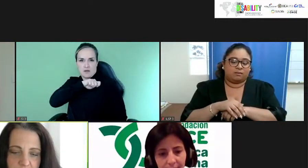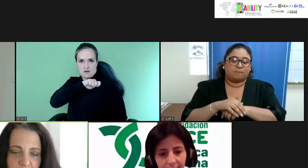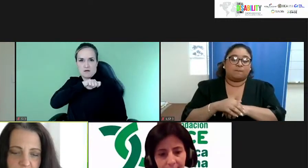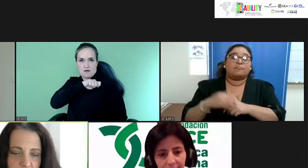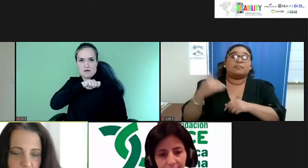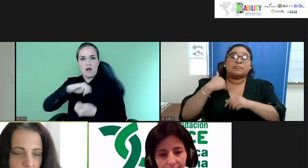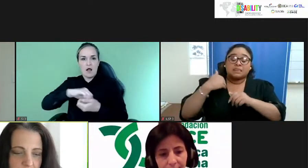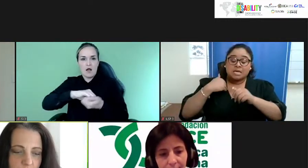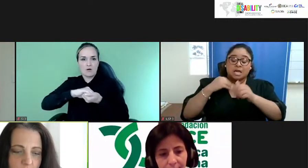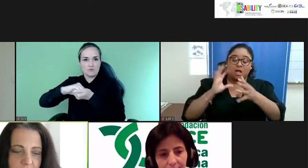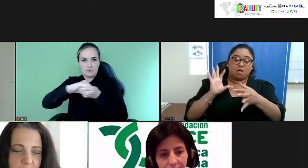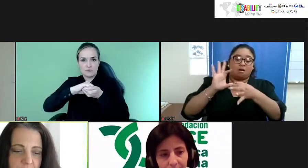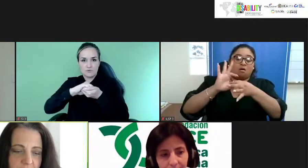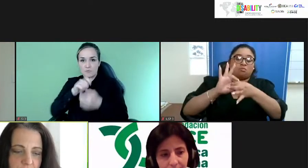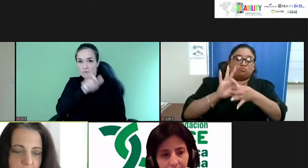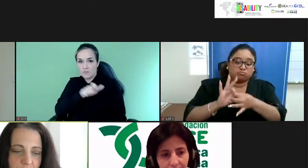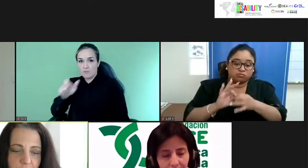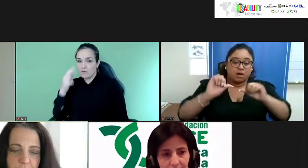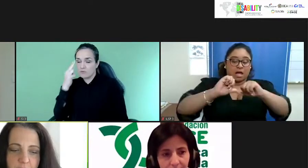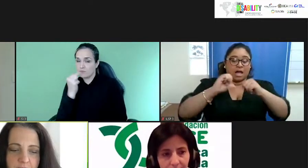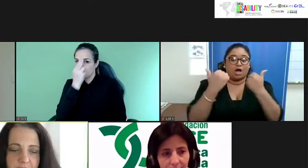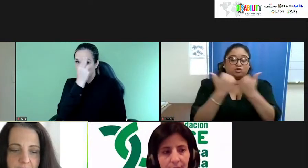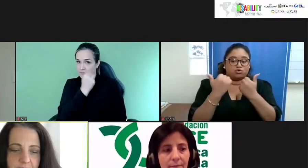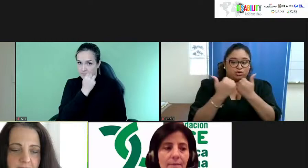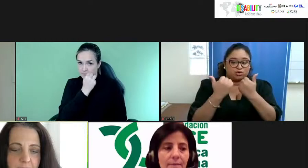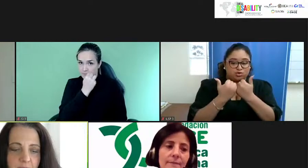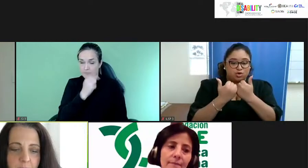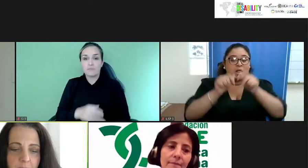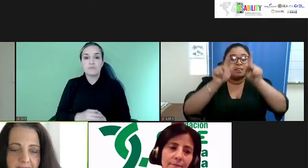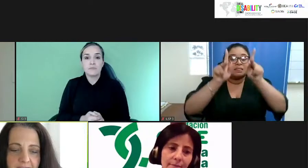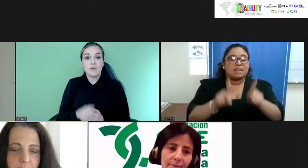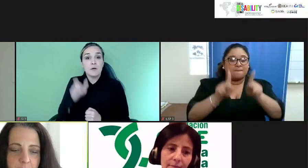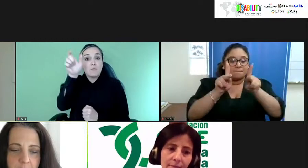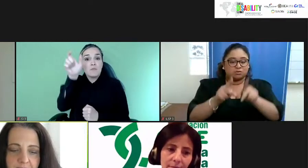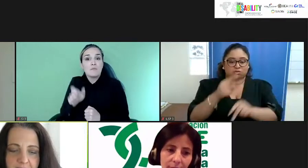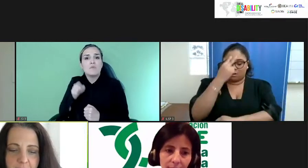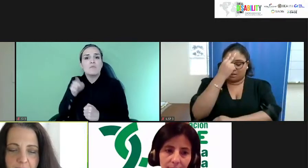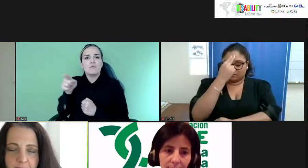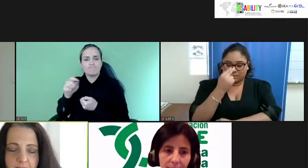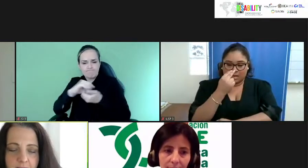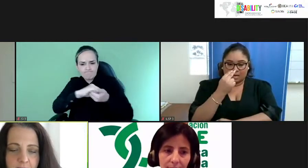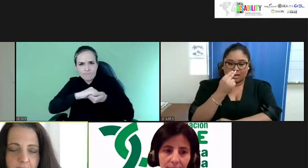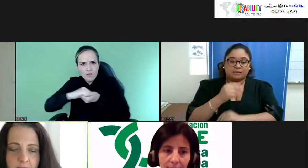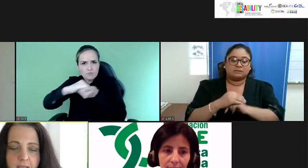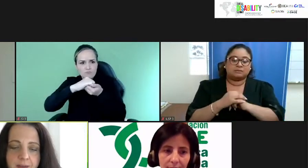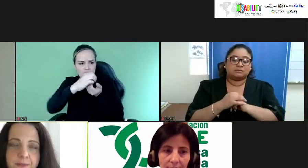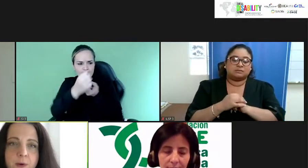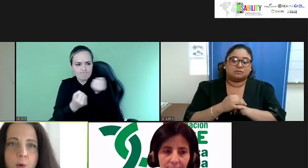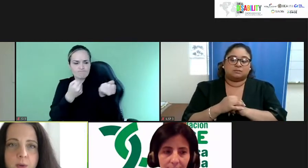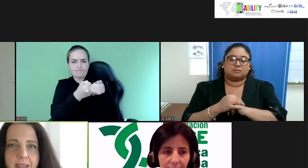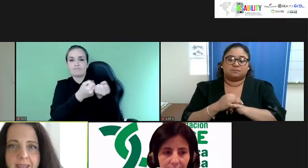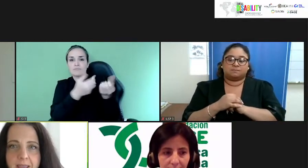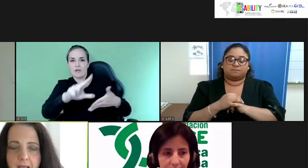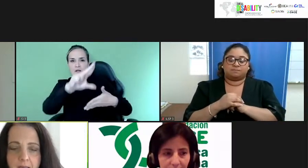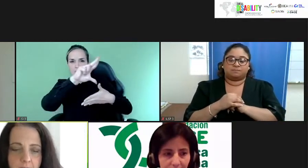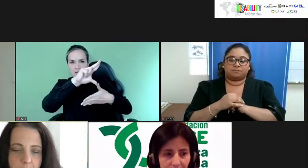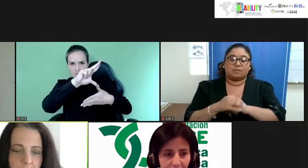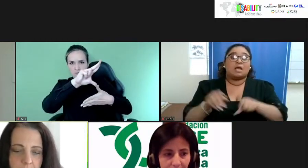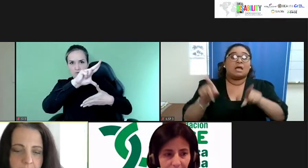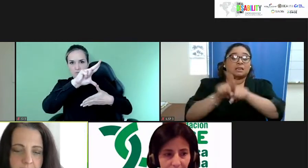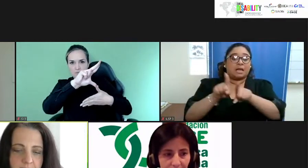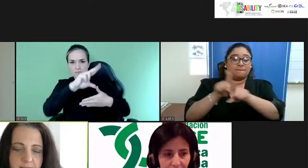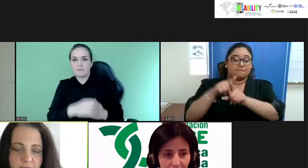general director of the once foundation for solidarity with blind people in latin america f-o-a-l